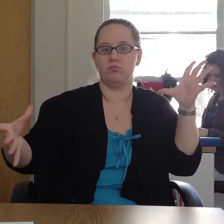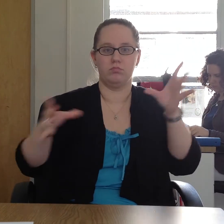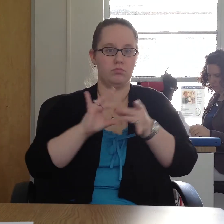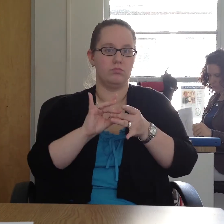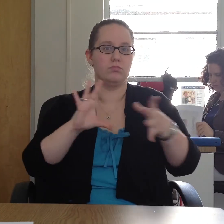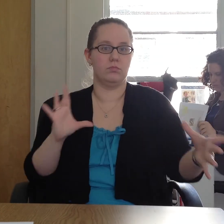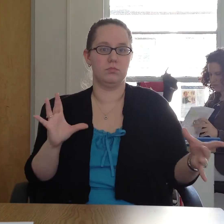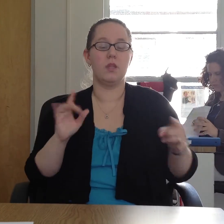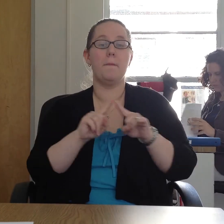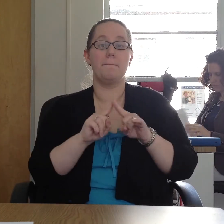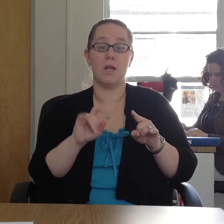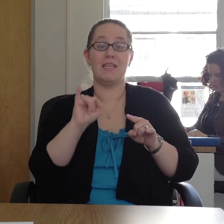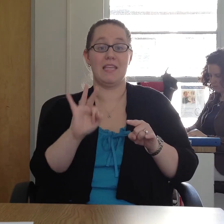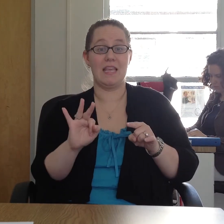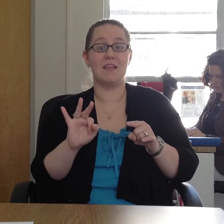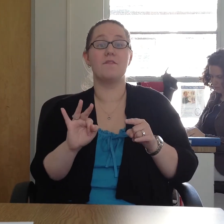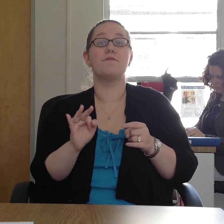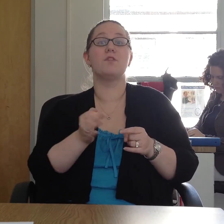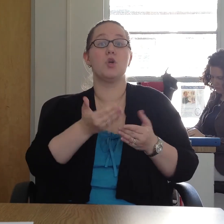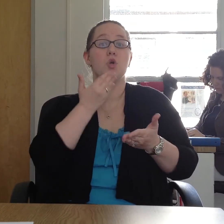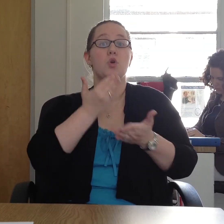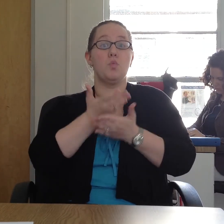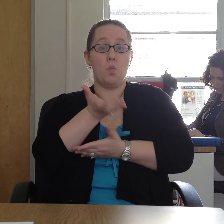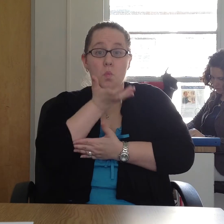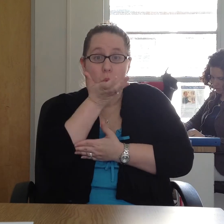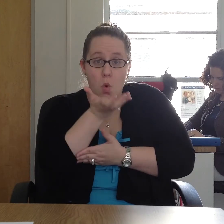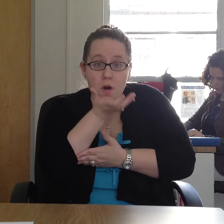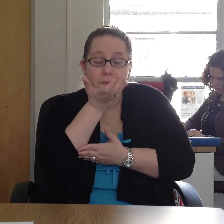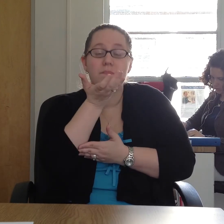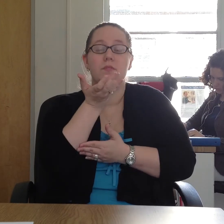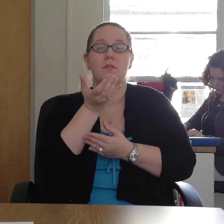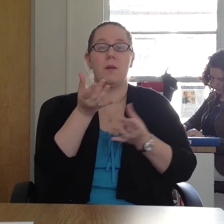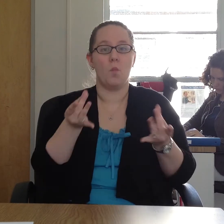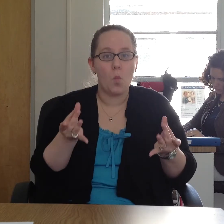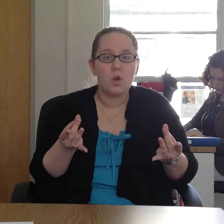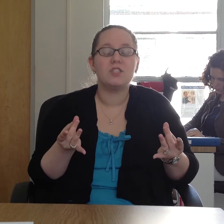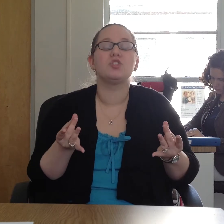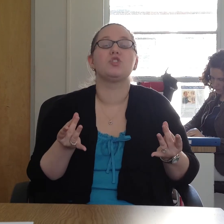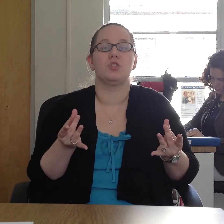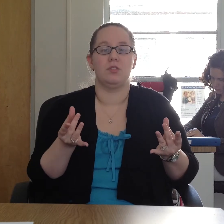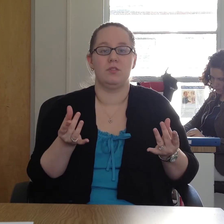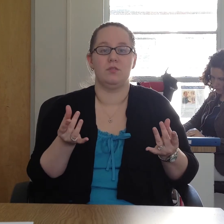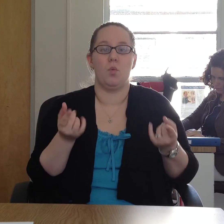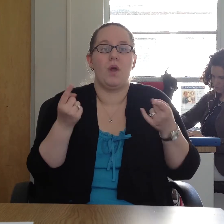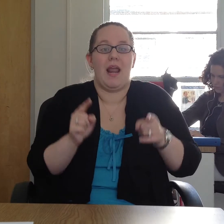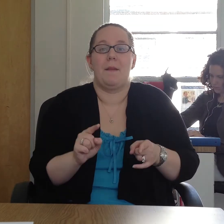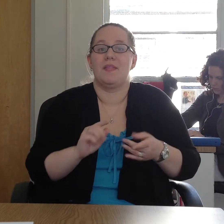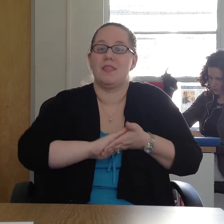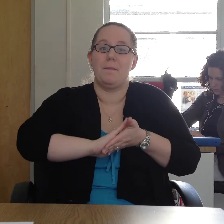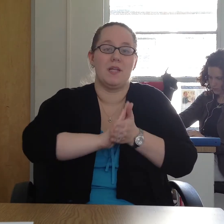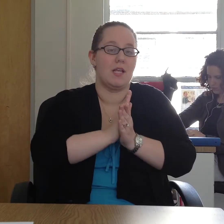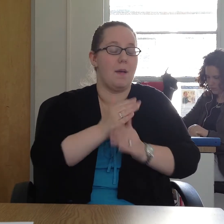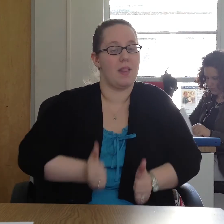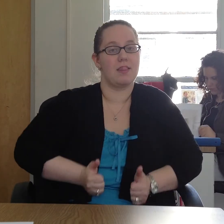warmth, moisture, and air, they resume their normal vegetative stage and growth.